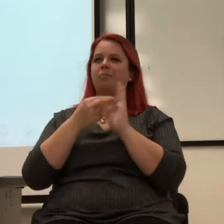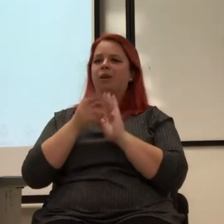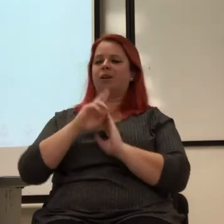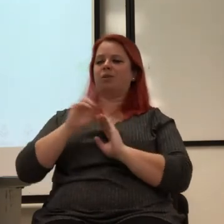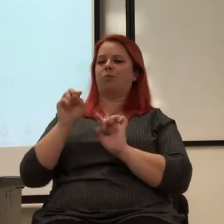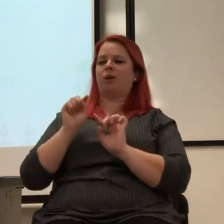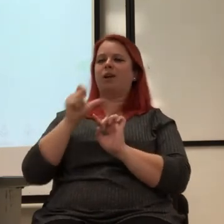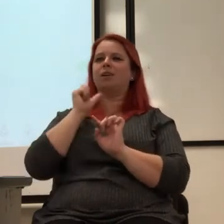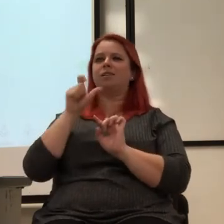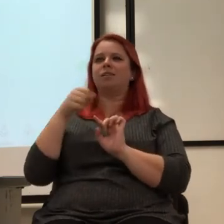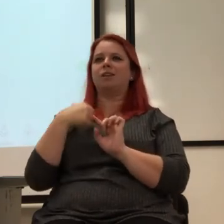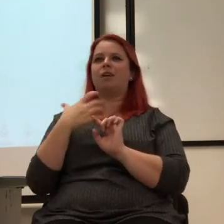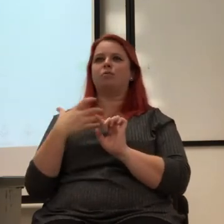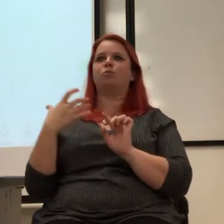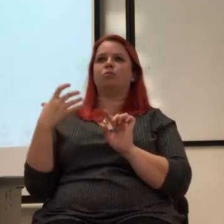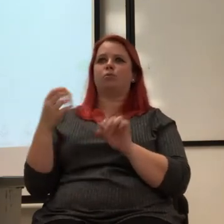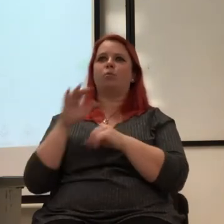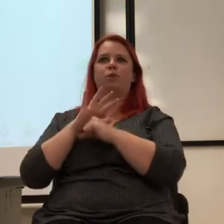good news for the heart.